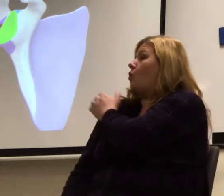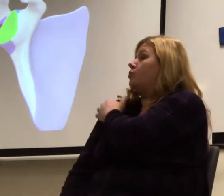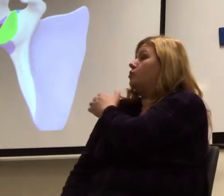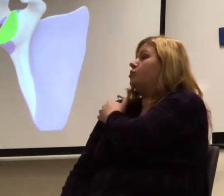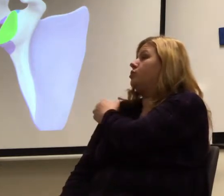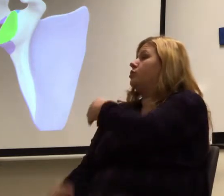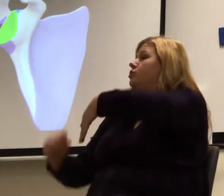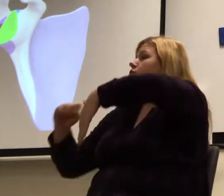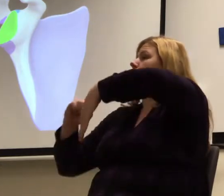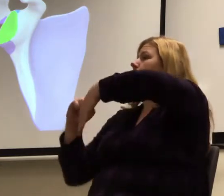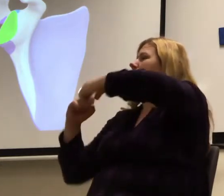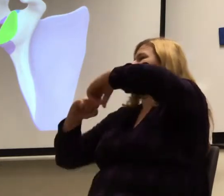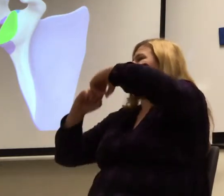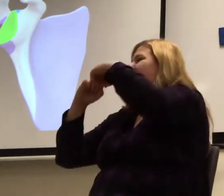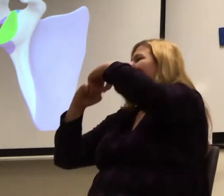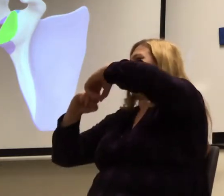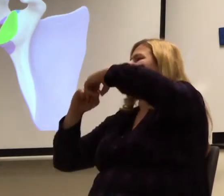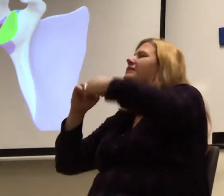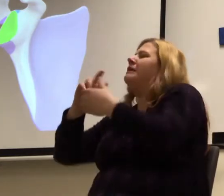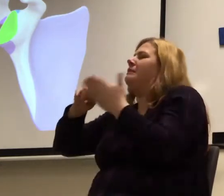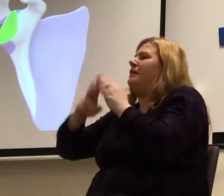one.